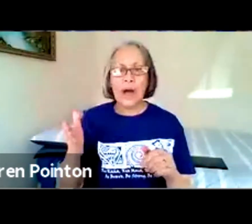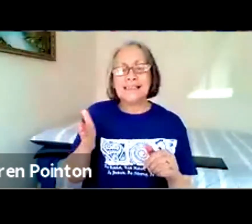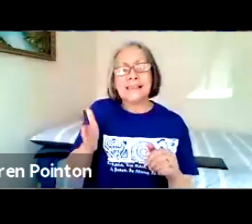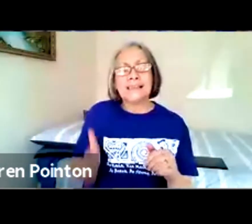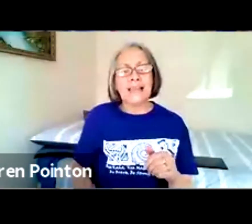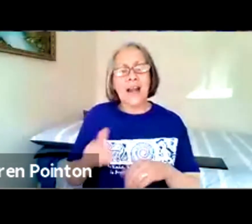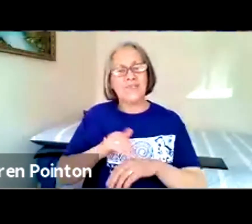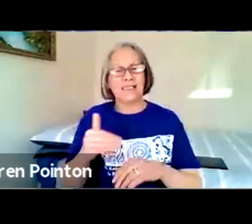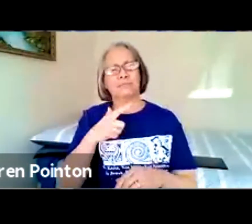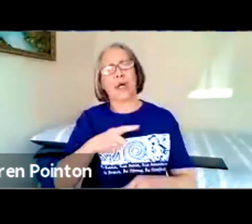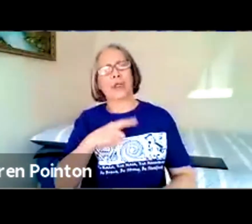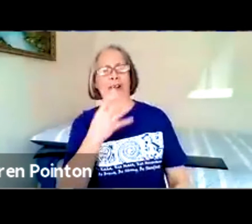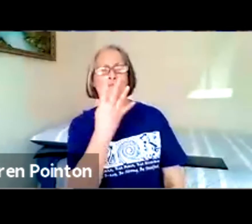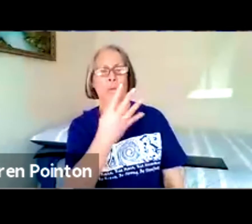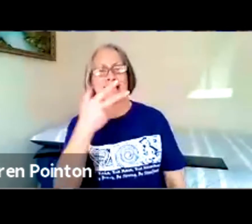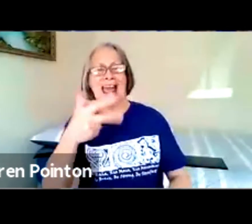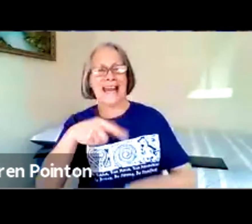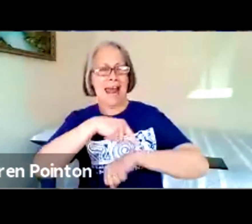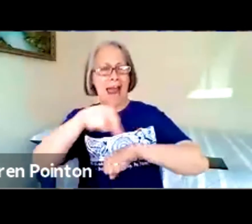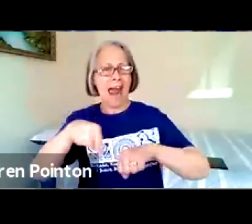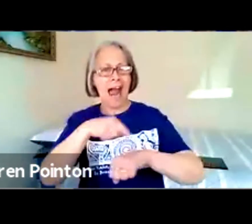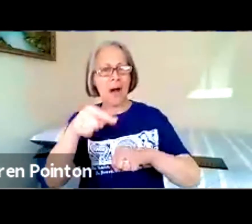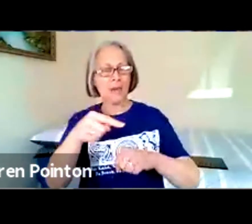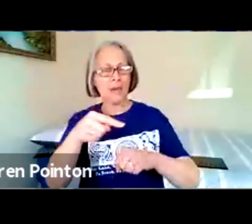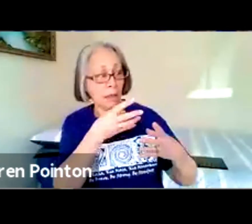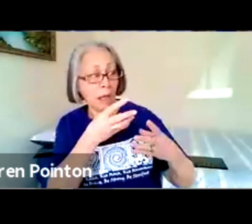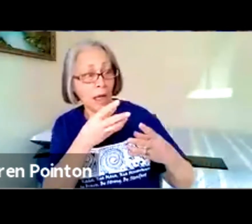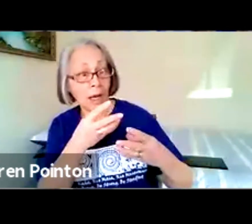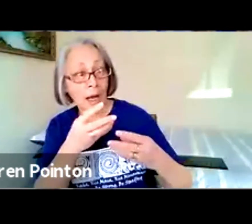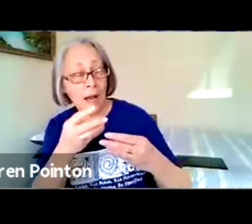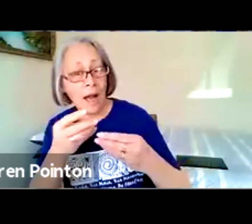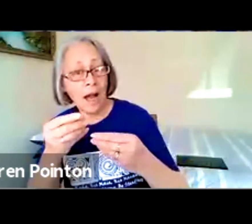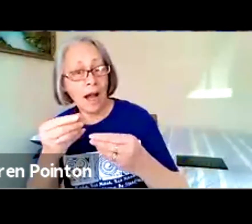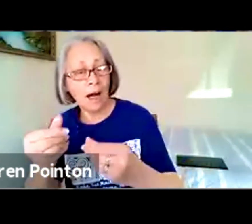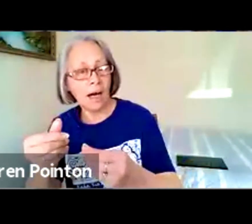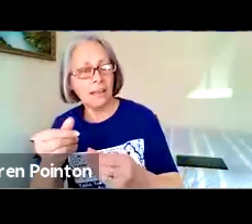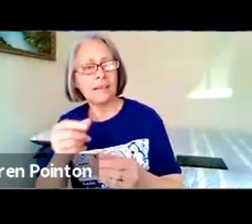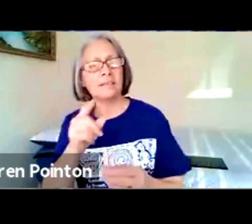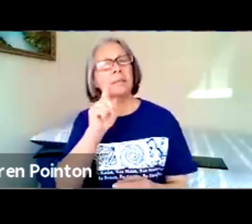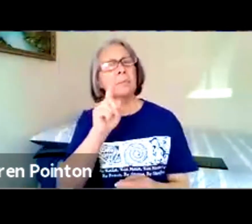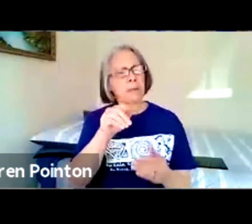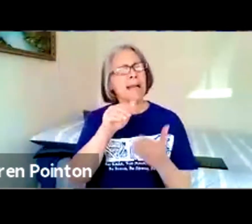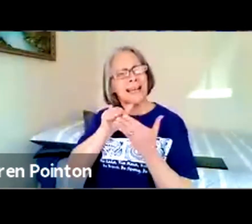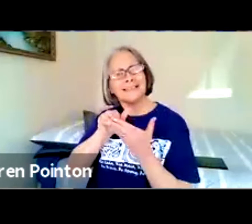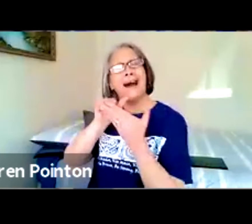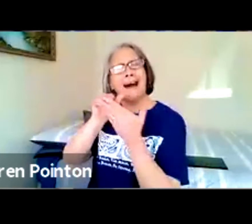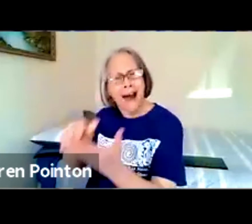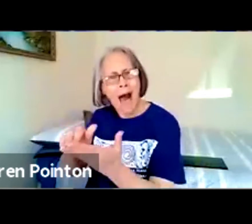and the second, but they haven't had any side effects over the 48 period, because we have been monitoring